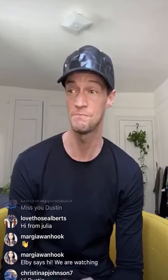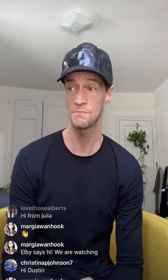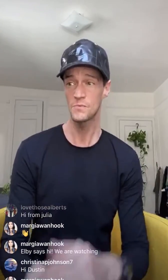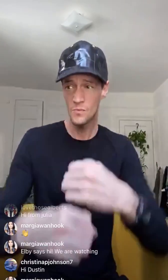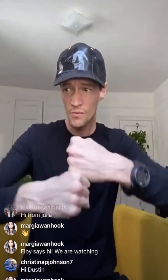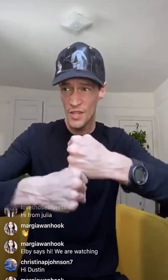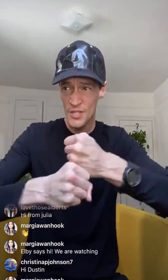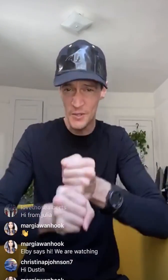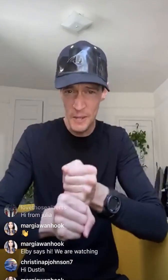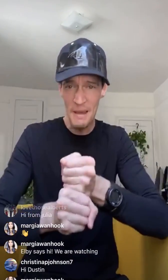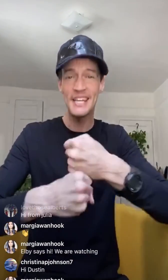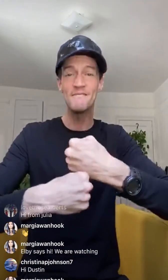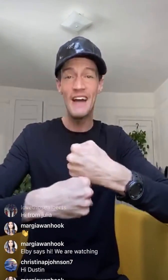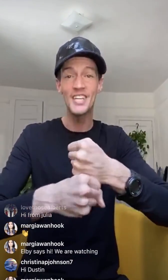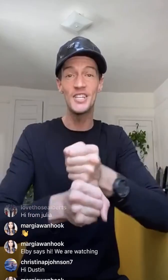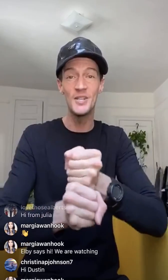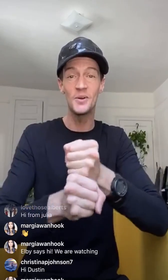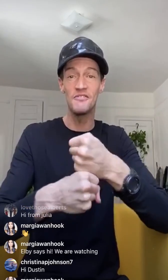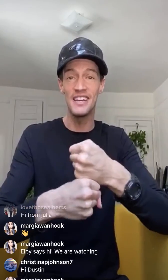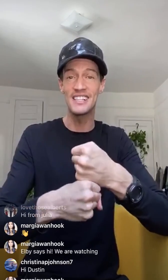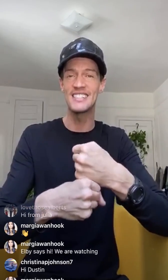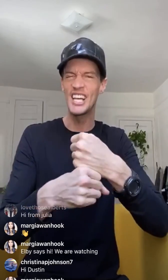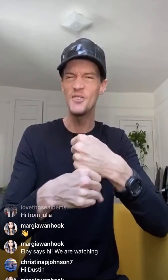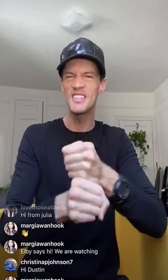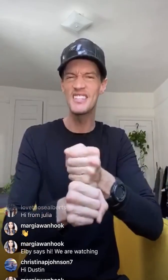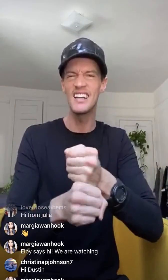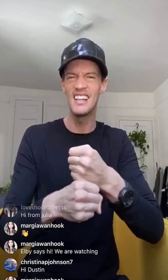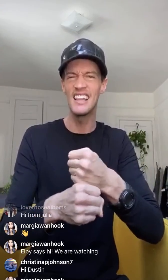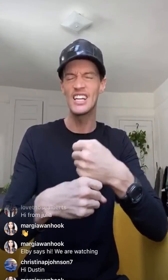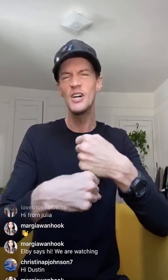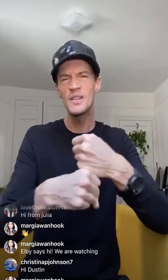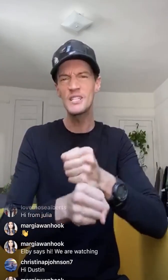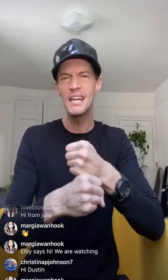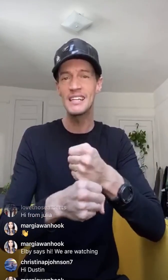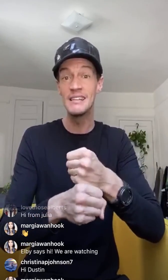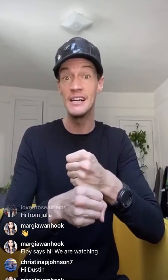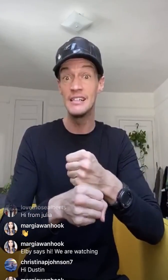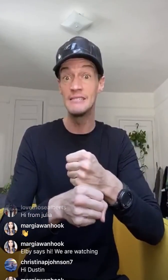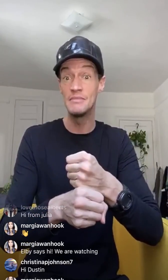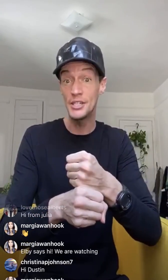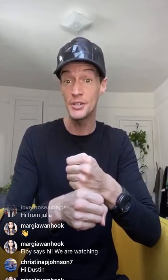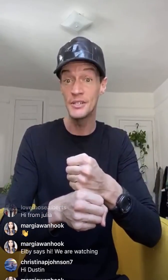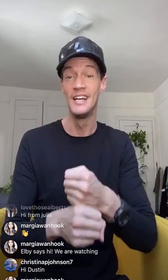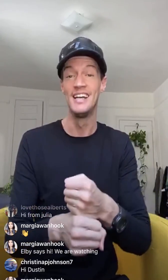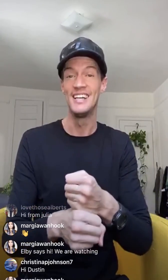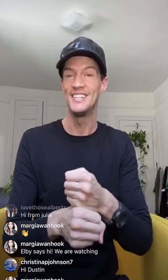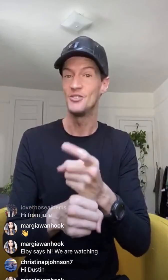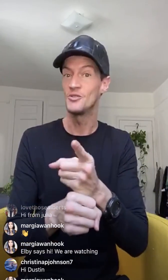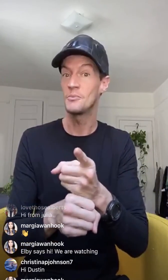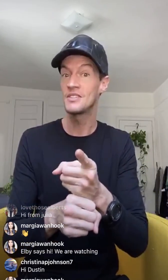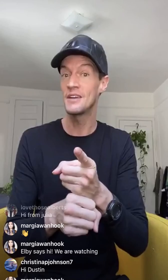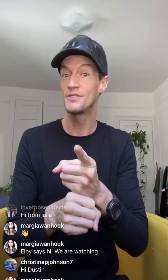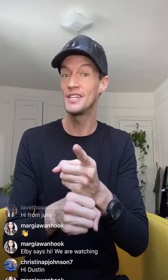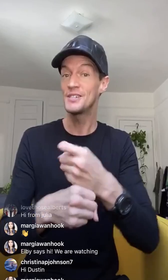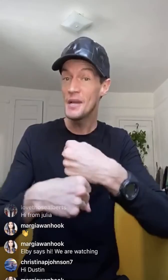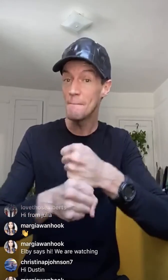sign. Oh, hi LB. It's wonderful to have you learning ASL with us. Oh, it's so nice to